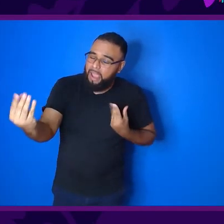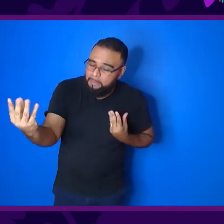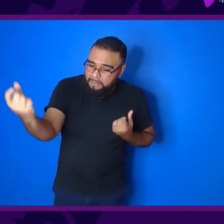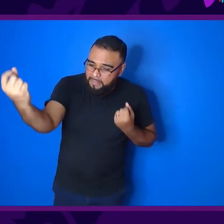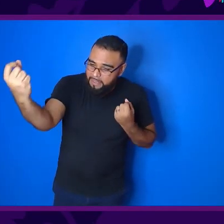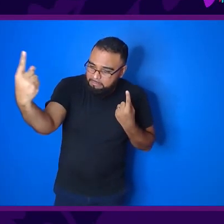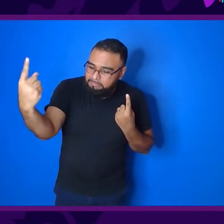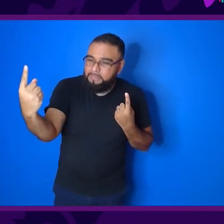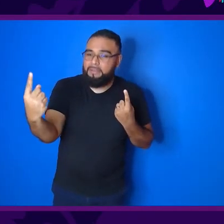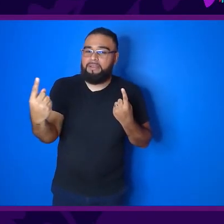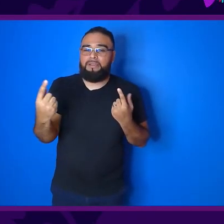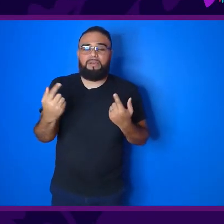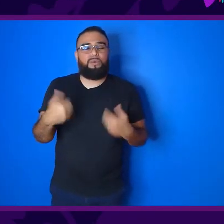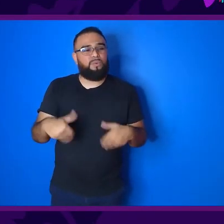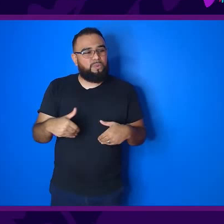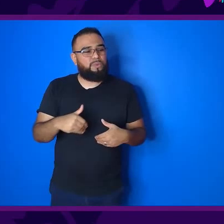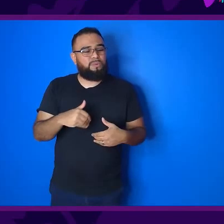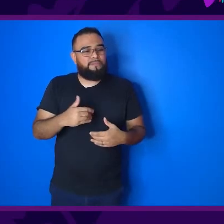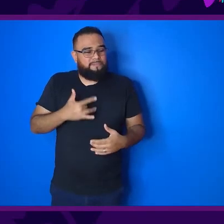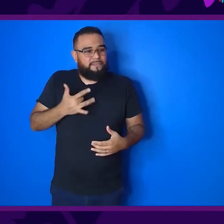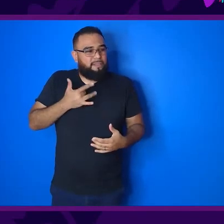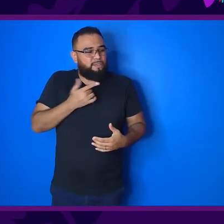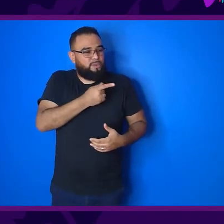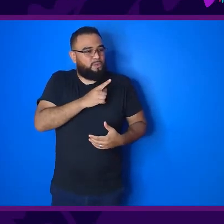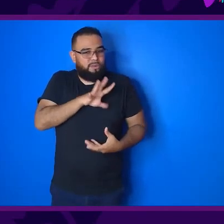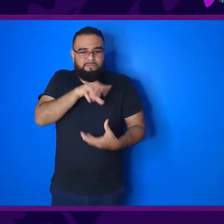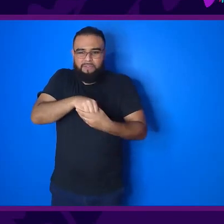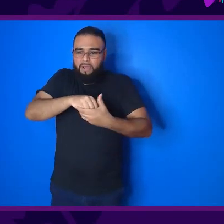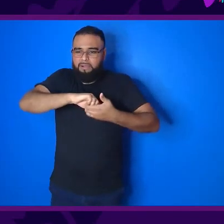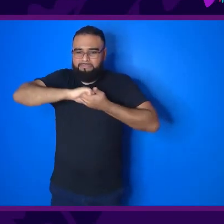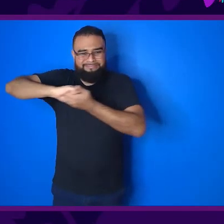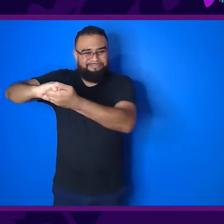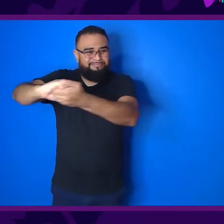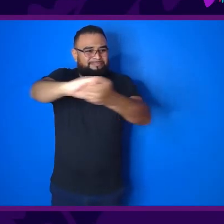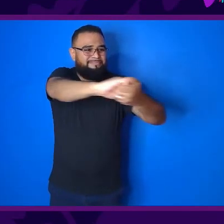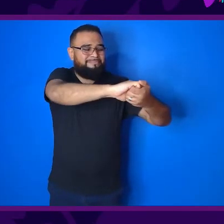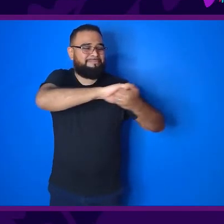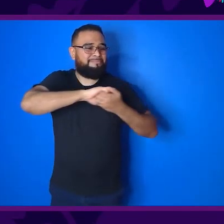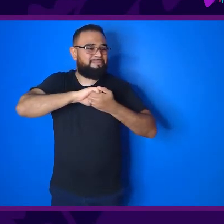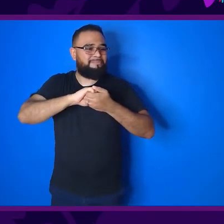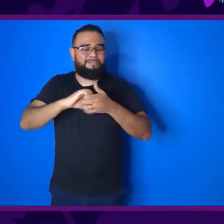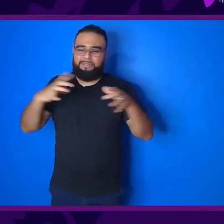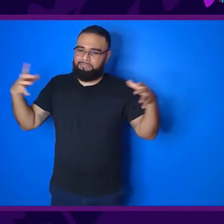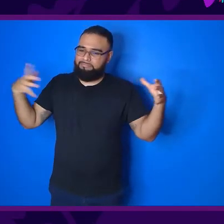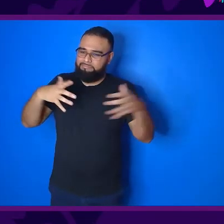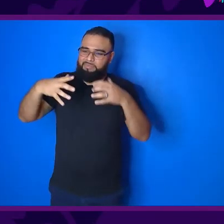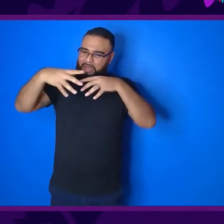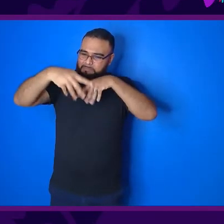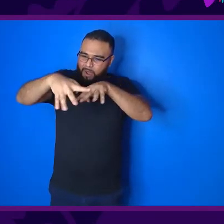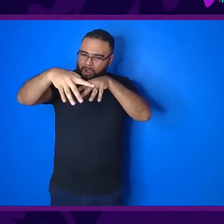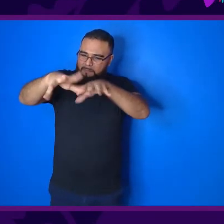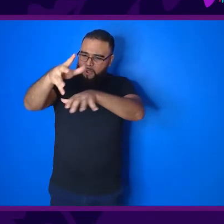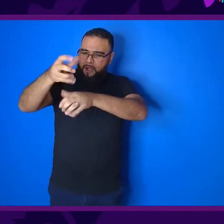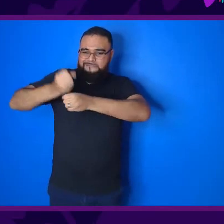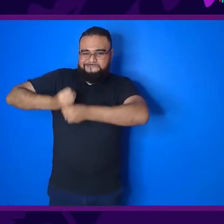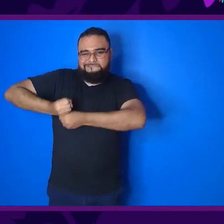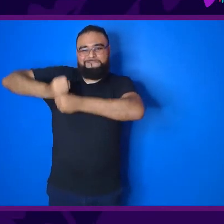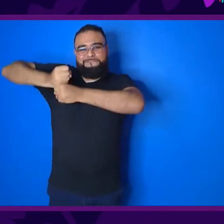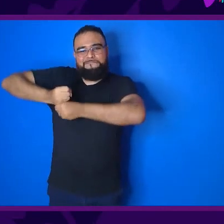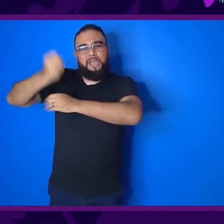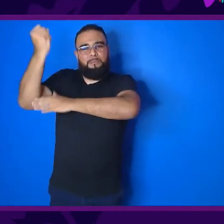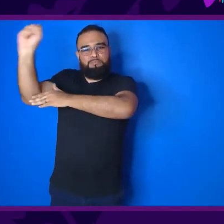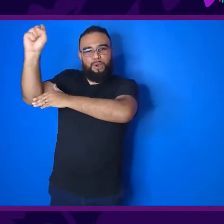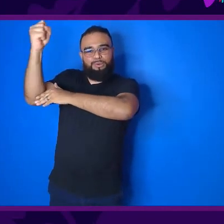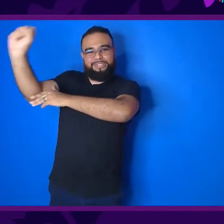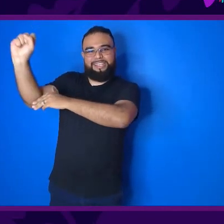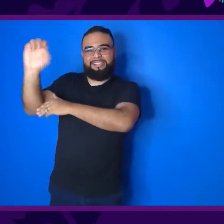there with everybody and the marches, and that we were able to protest at some of the banks out there that were